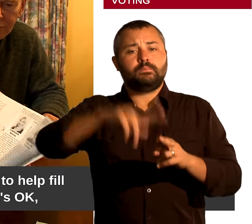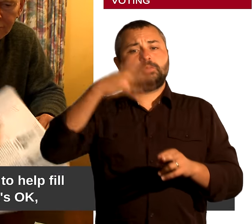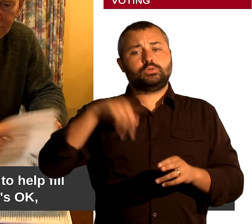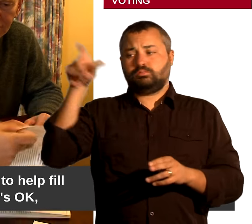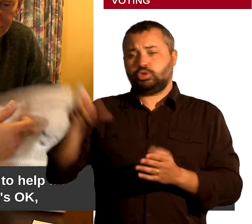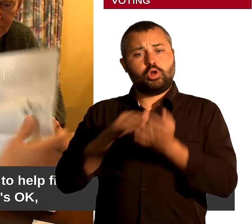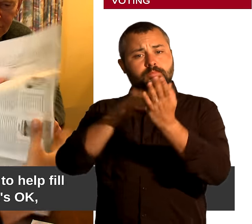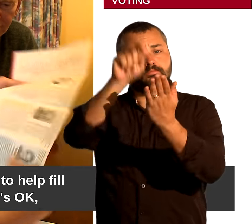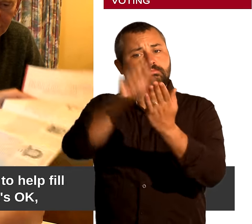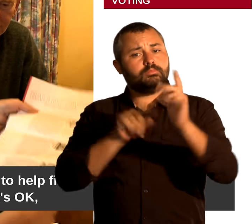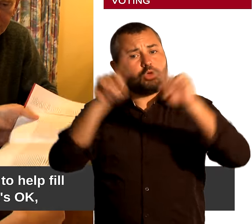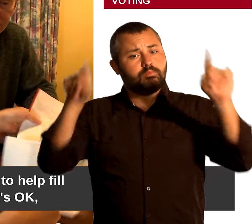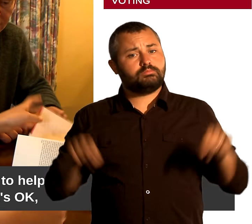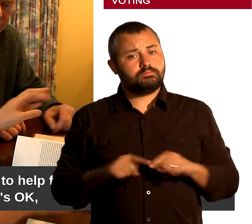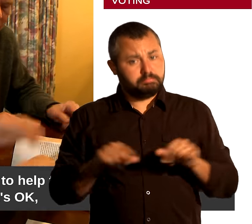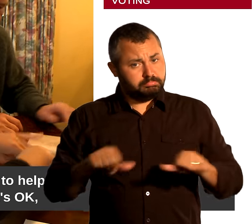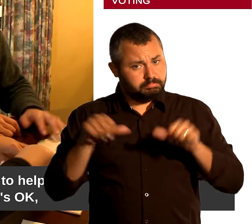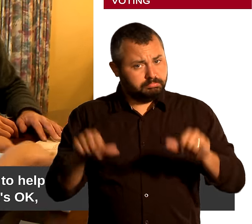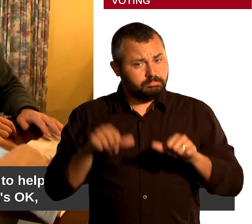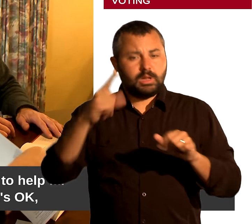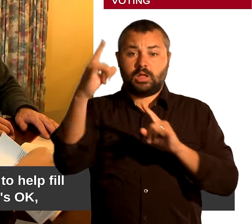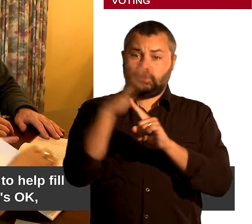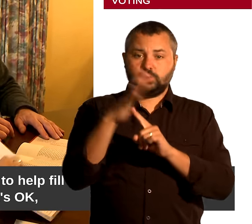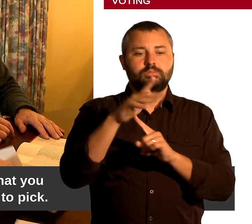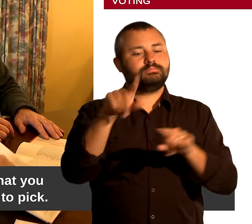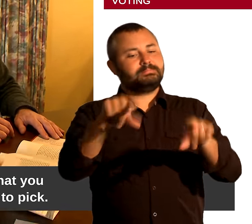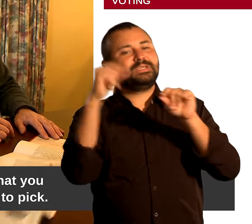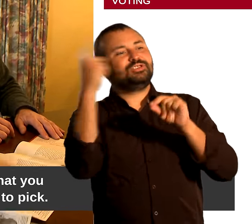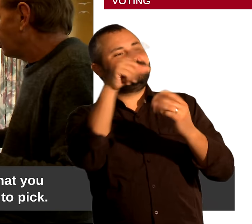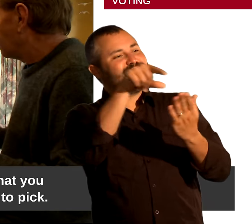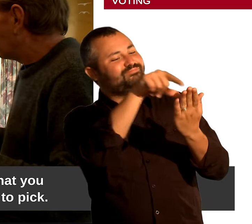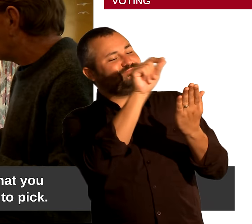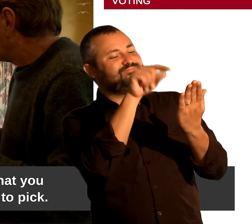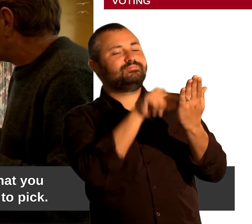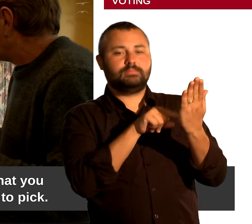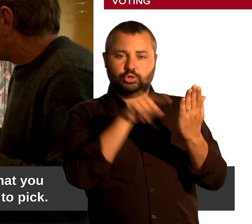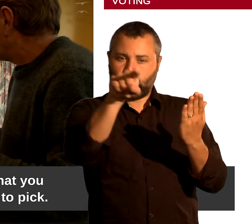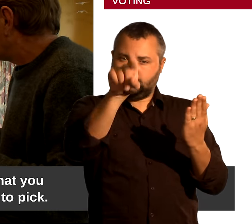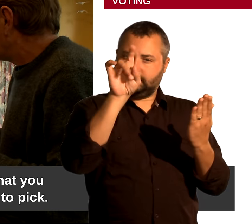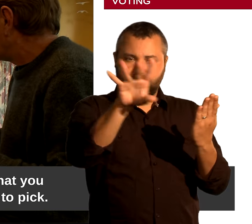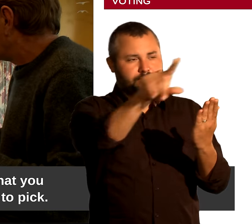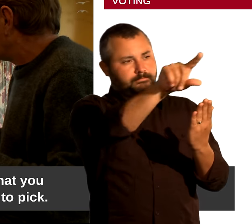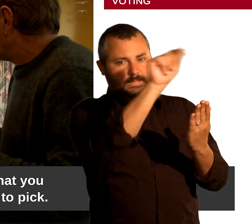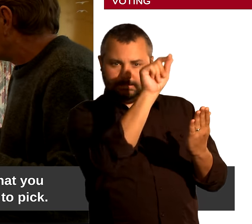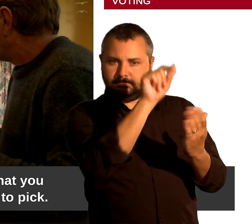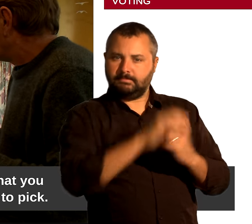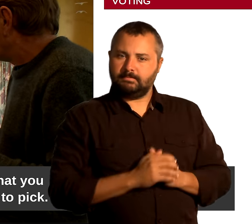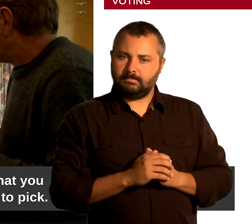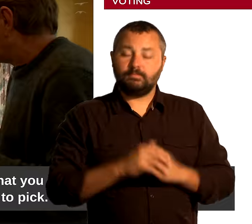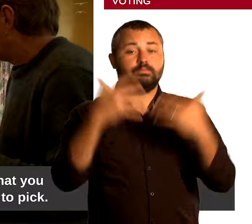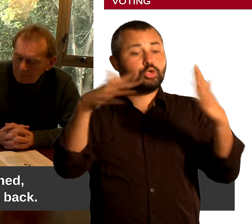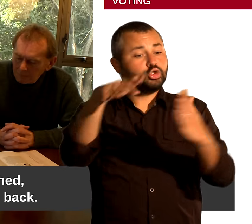If you'd like someone to help you fill in the voting papers, it's okay. But it is very important that you decide for yourself who to pick.